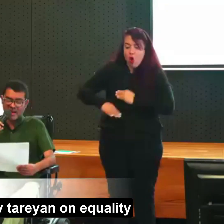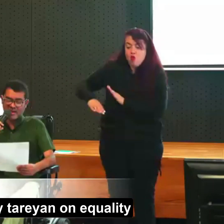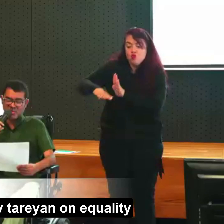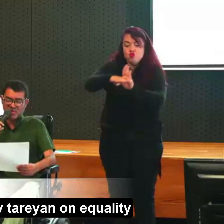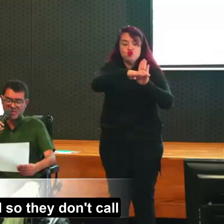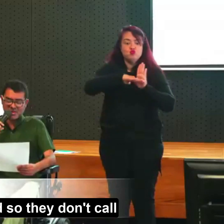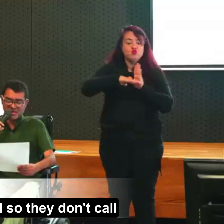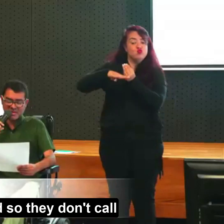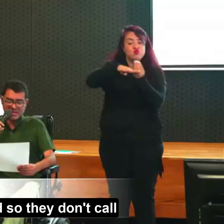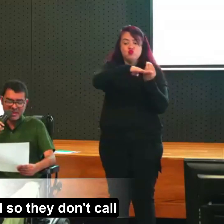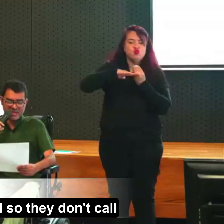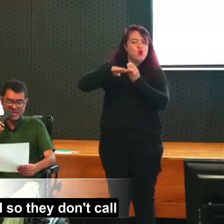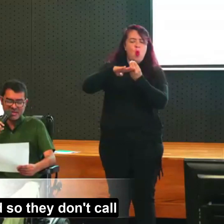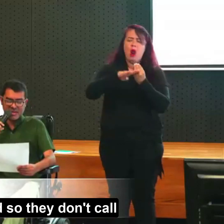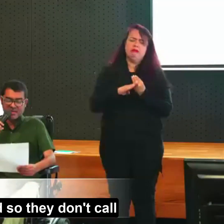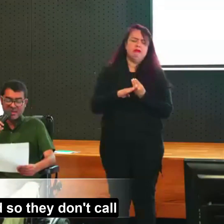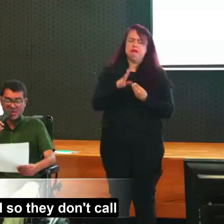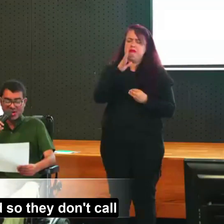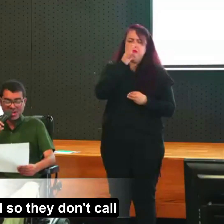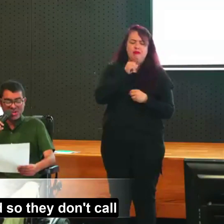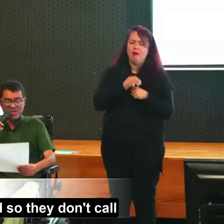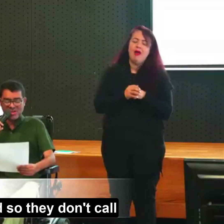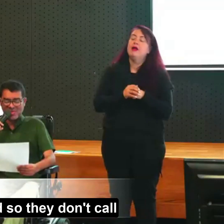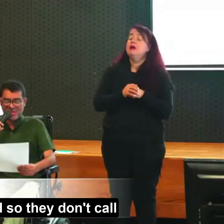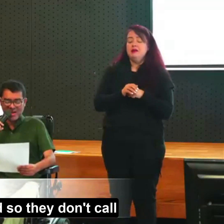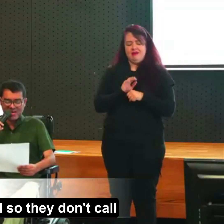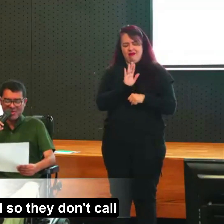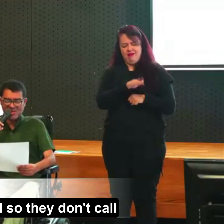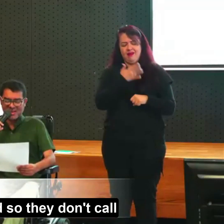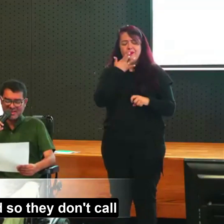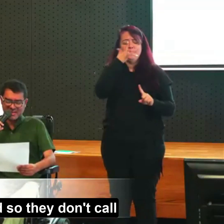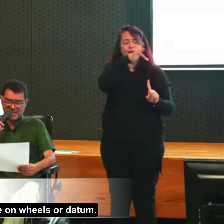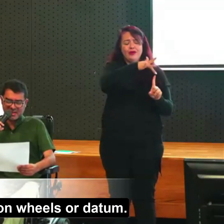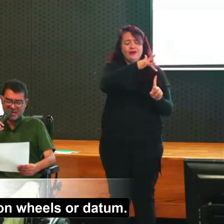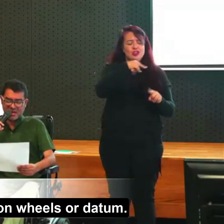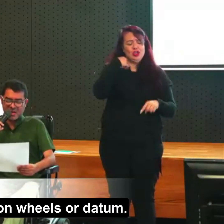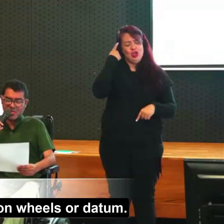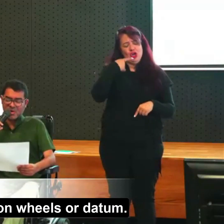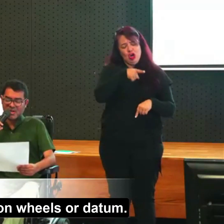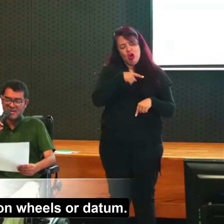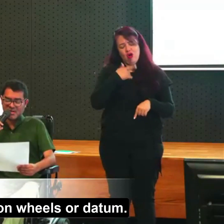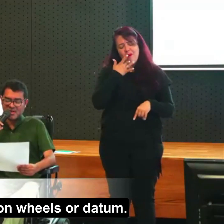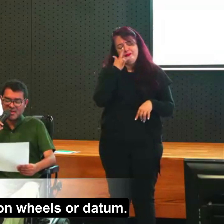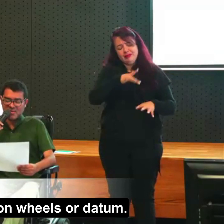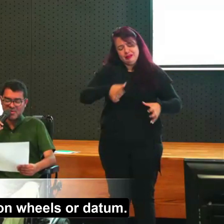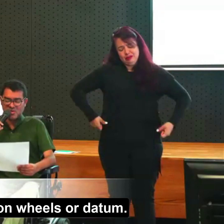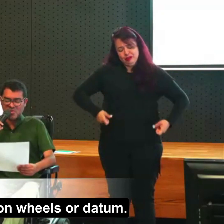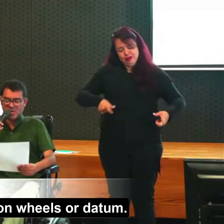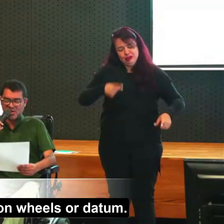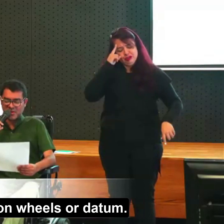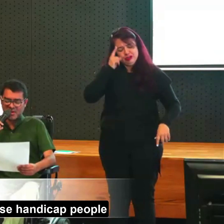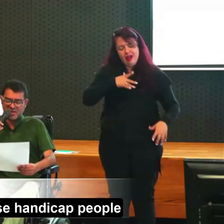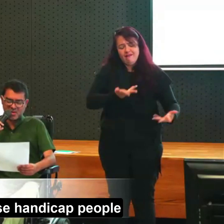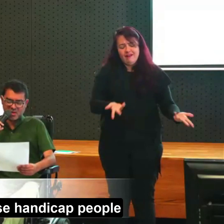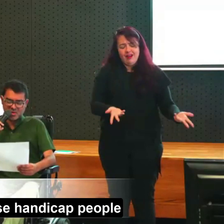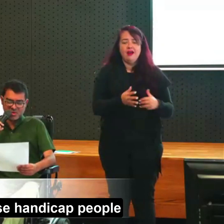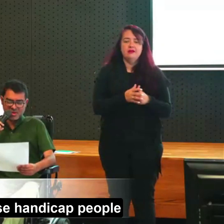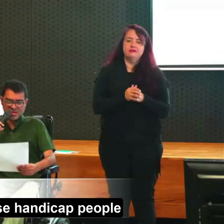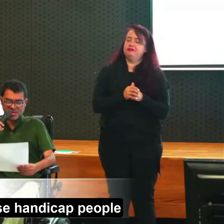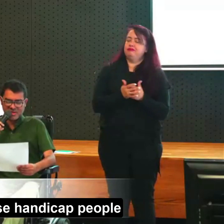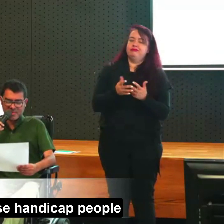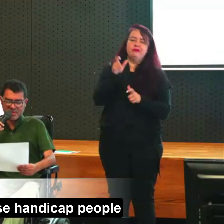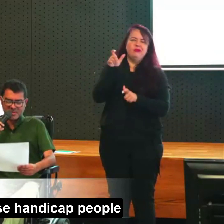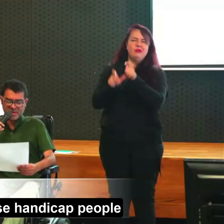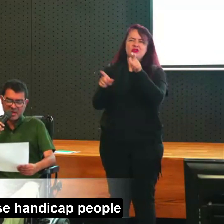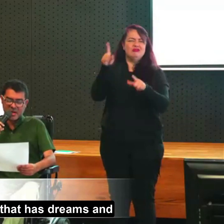egalitarian and equalitarian. And so they don't call us people on wheels, or they don't call us